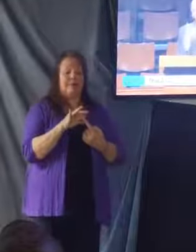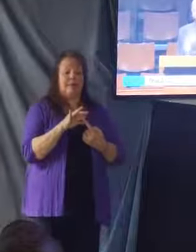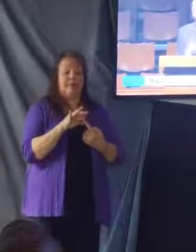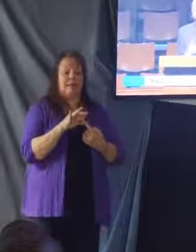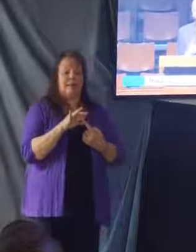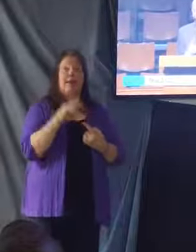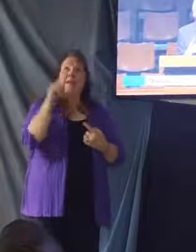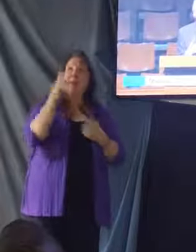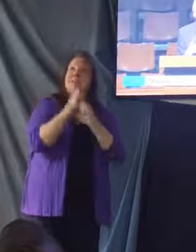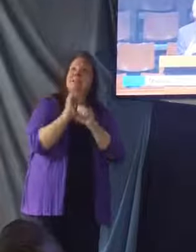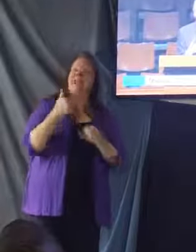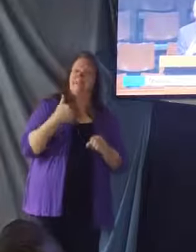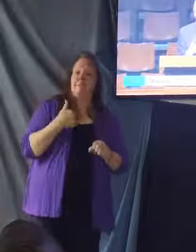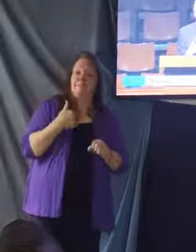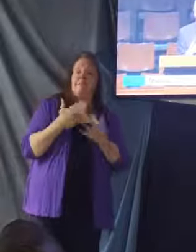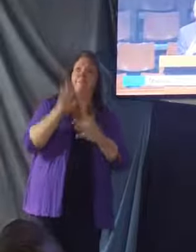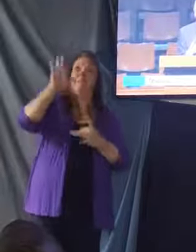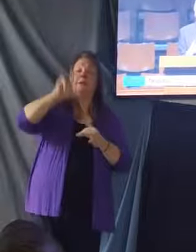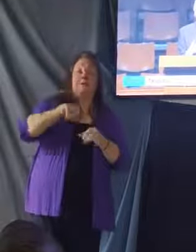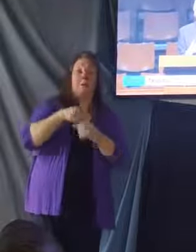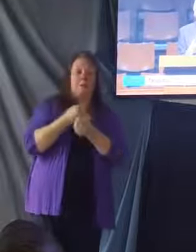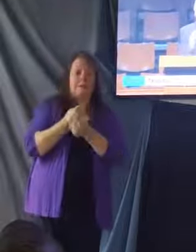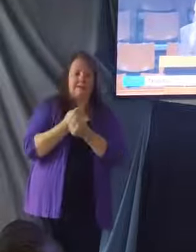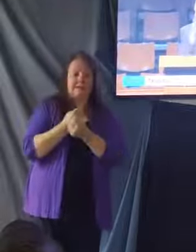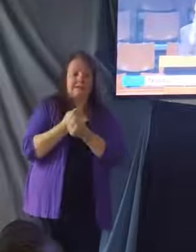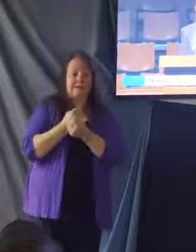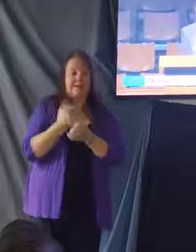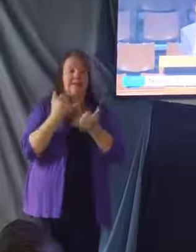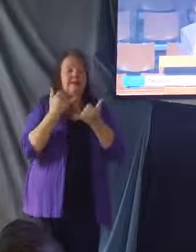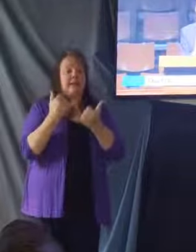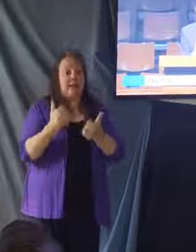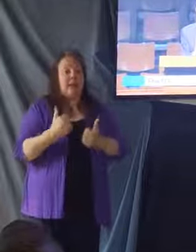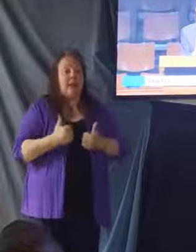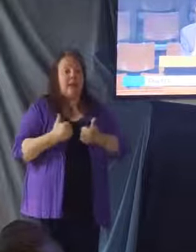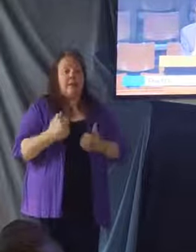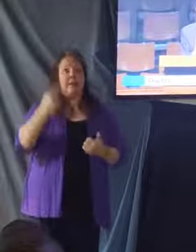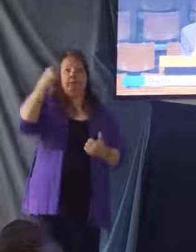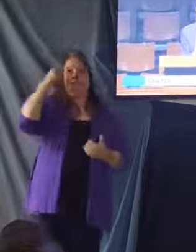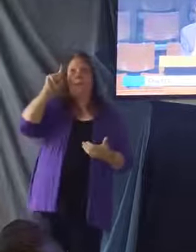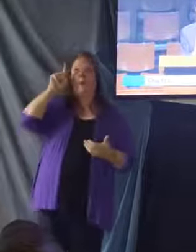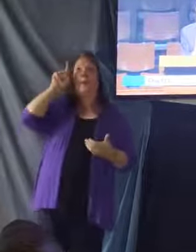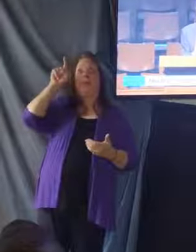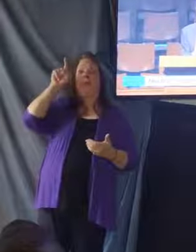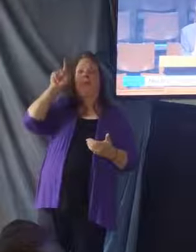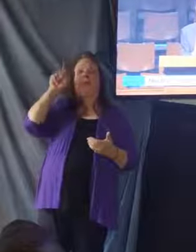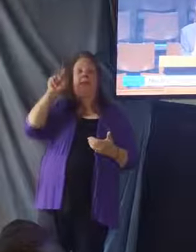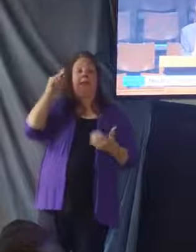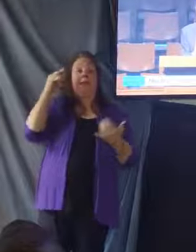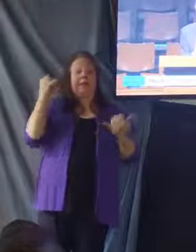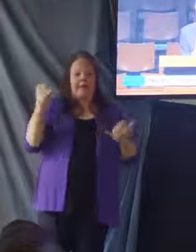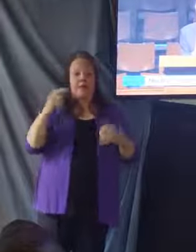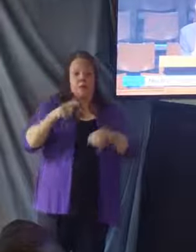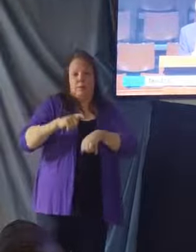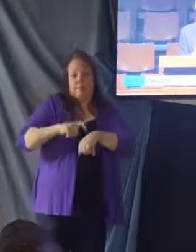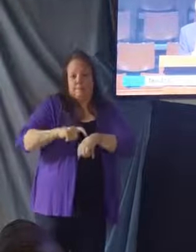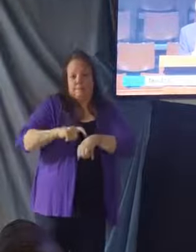have been saved by God's grace are now to live for Him in this now